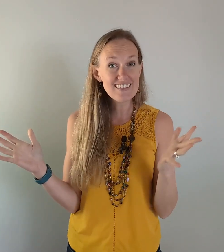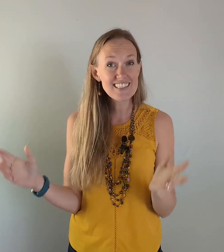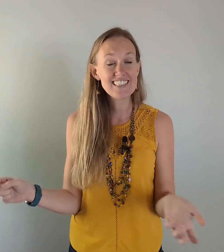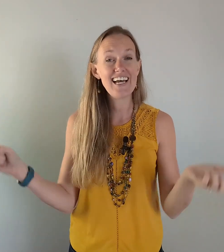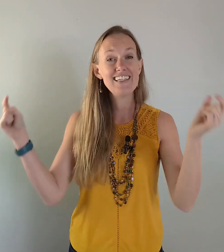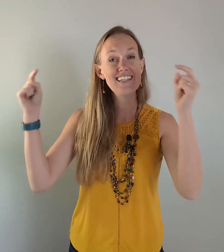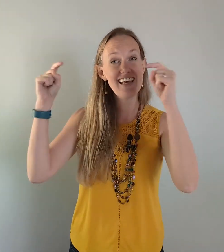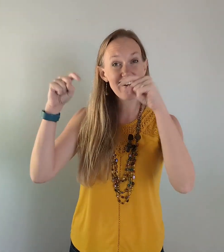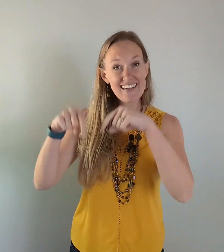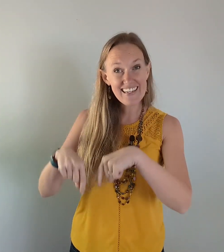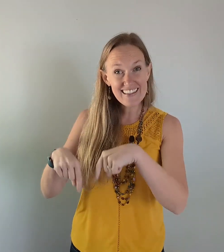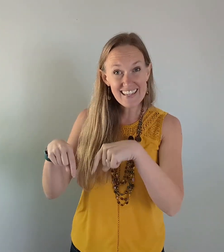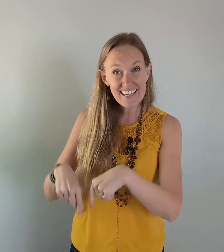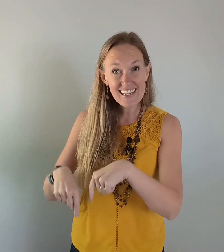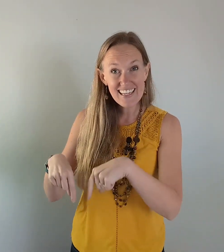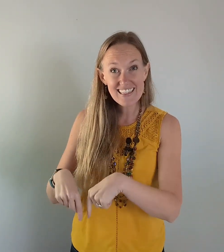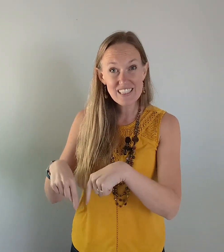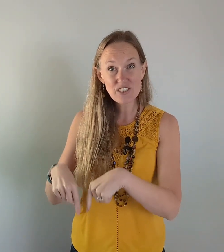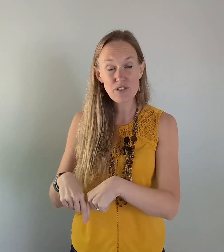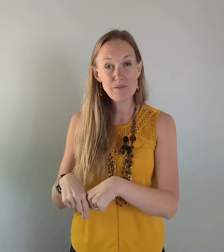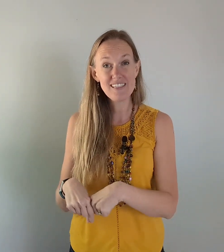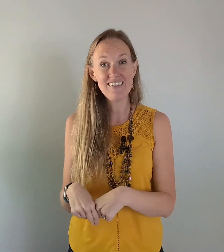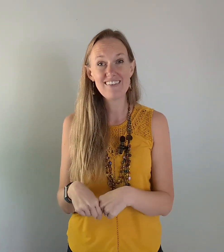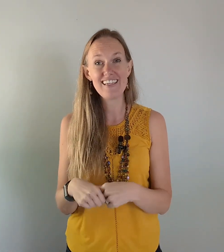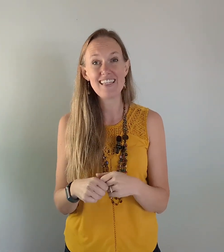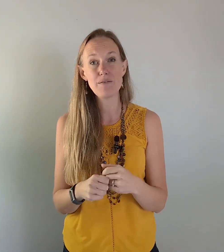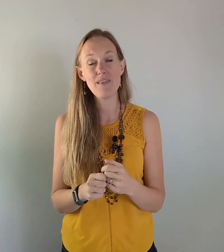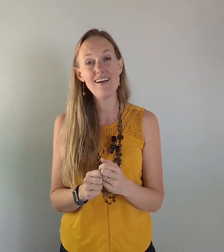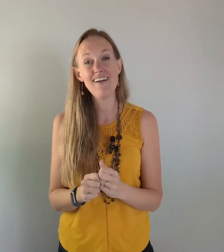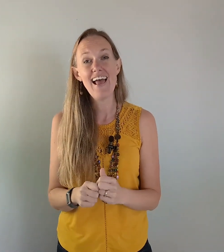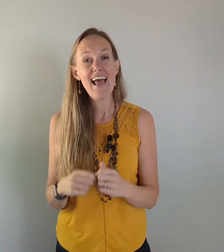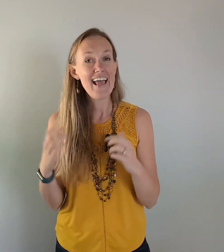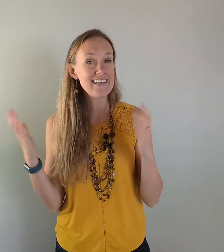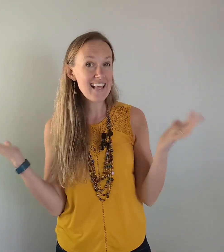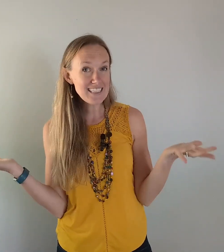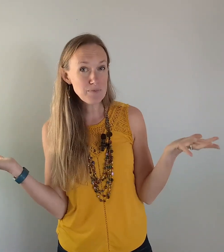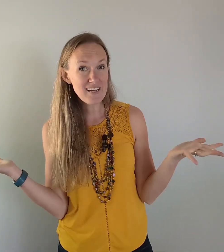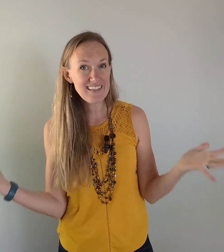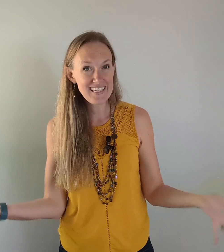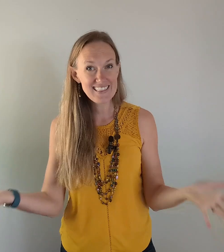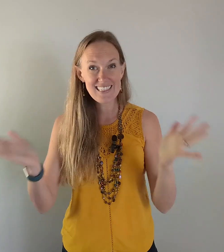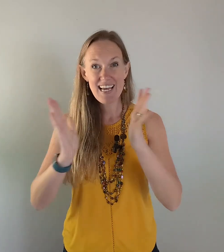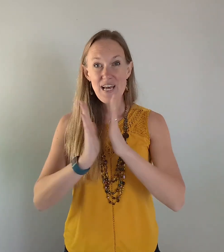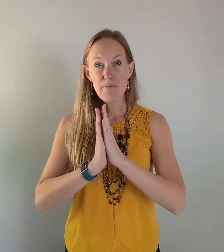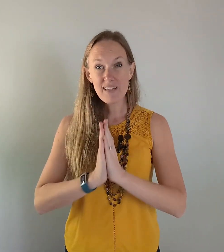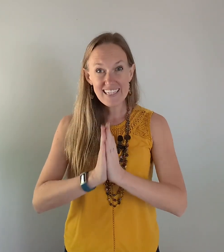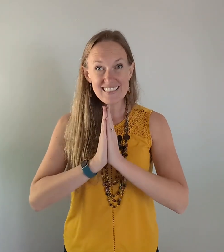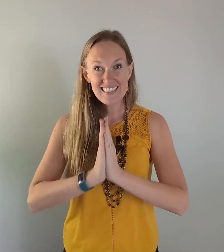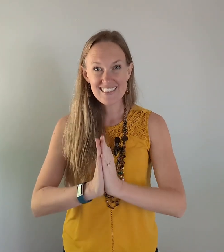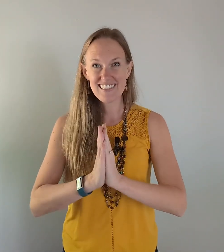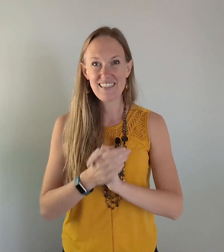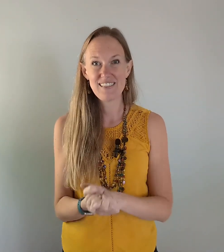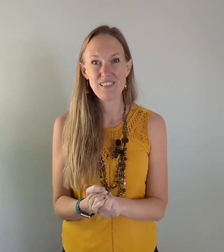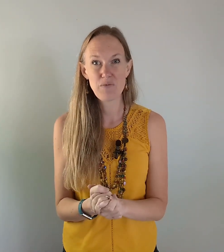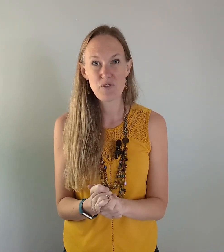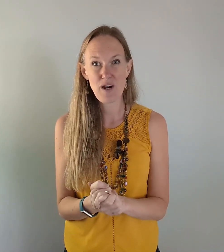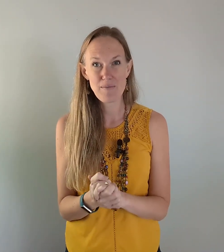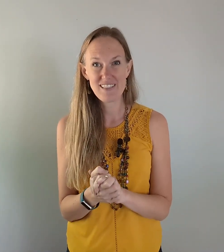lyrics yet, they are in a link in the description. You can get them there. And last but not least, please consider subscribing to